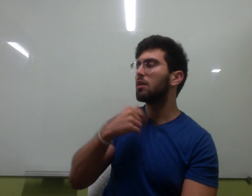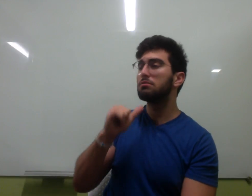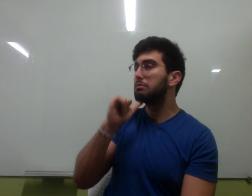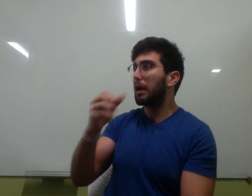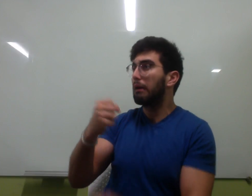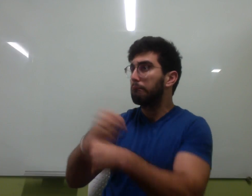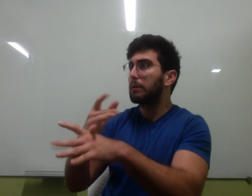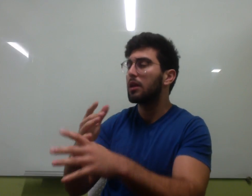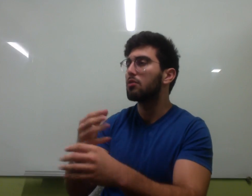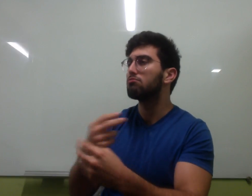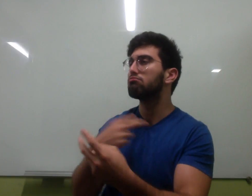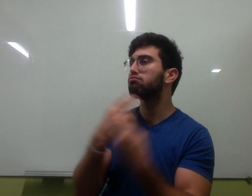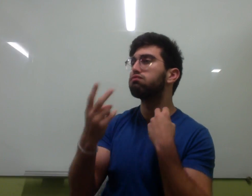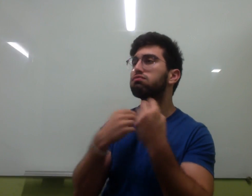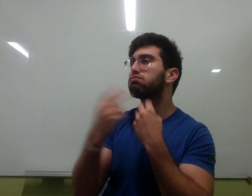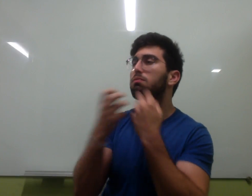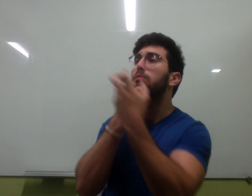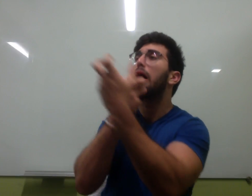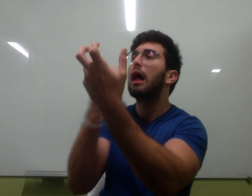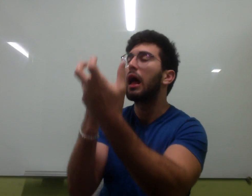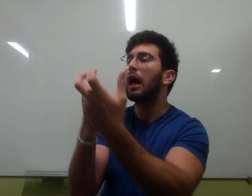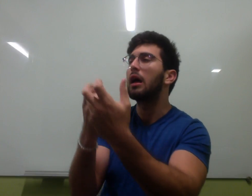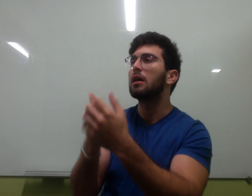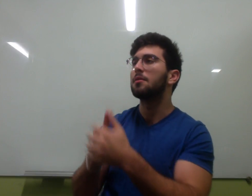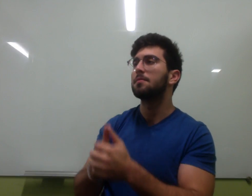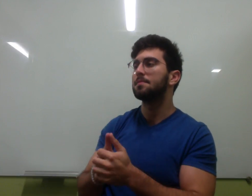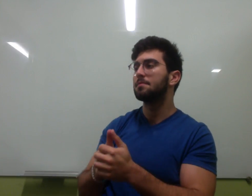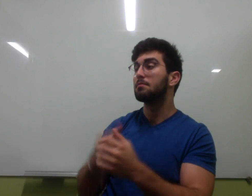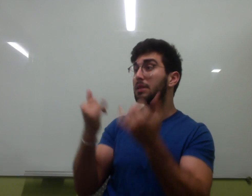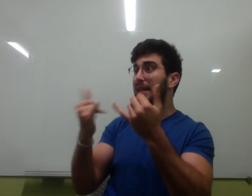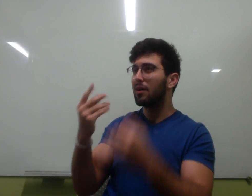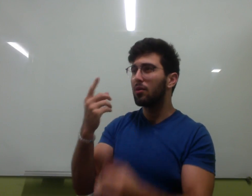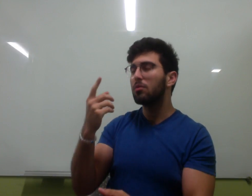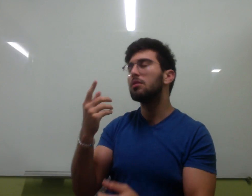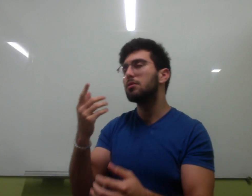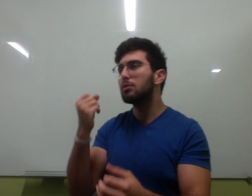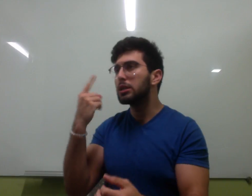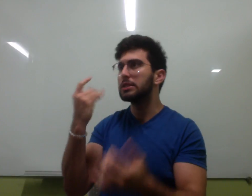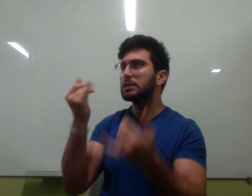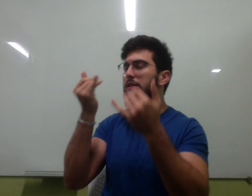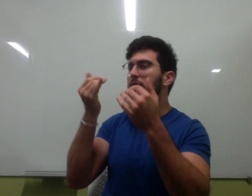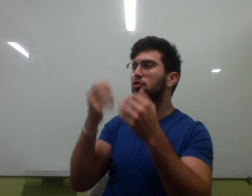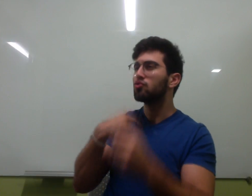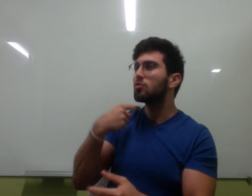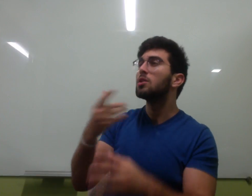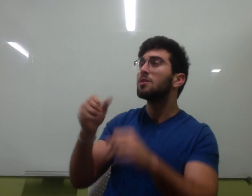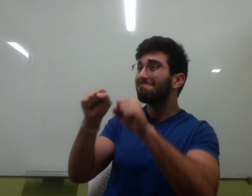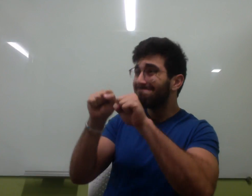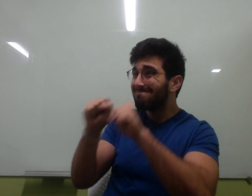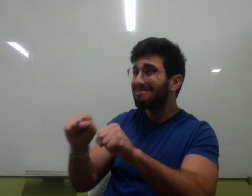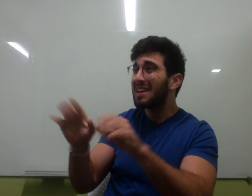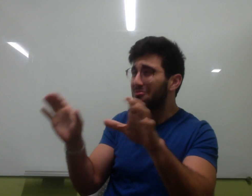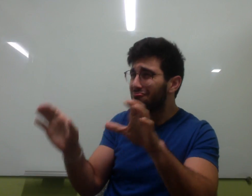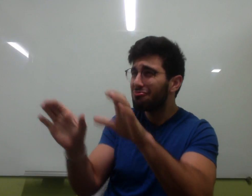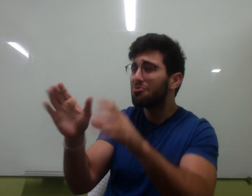that potentially giraffes communicate to one another over long distances at subsonic frequencies that